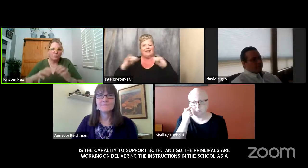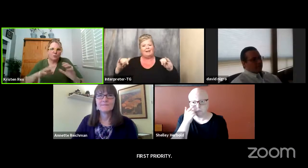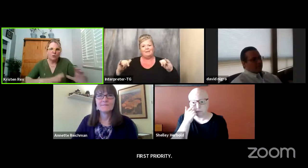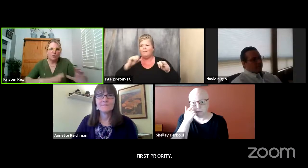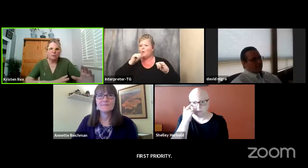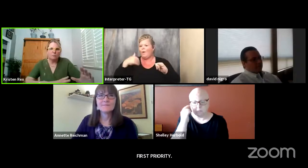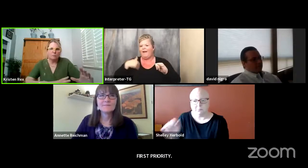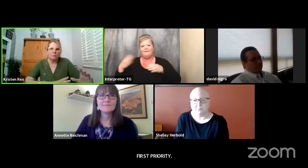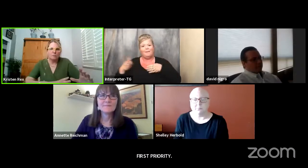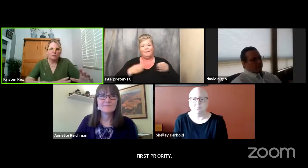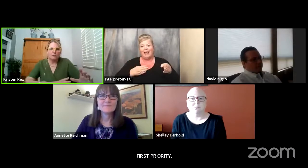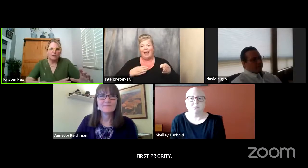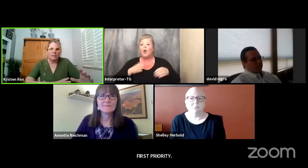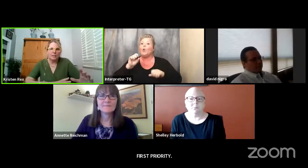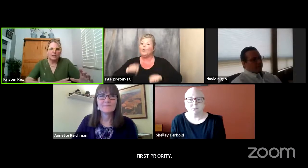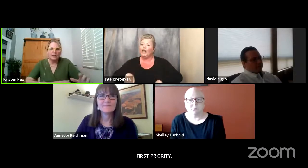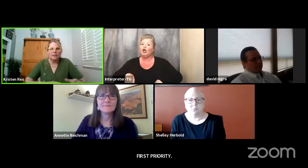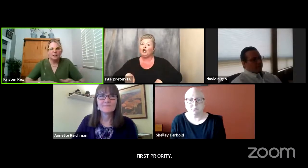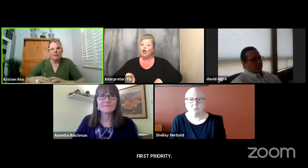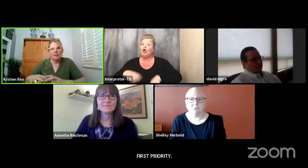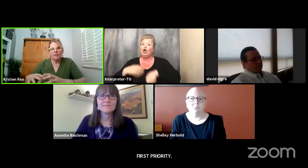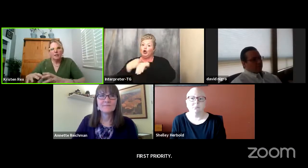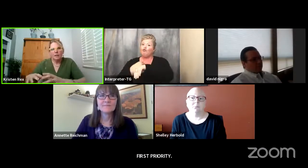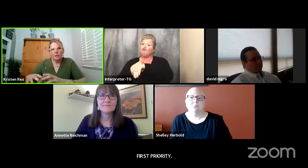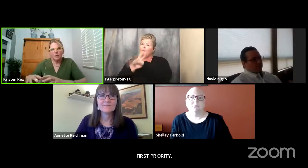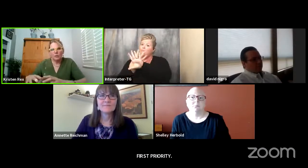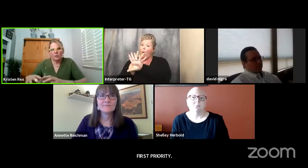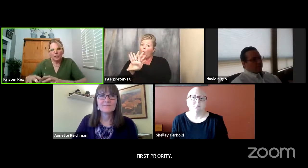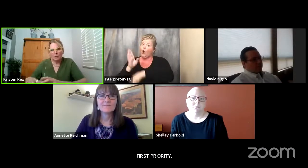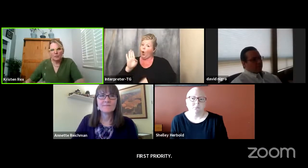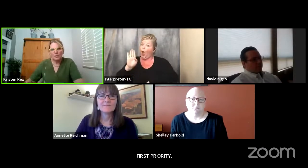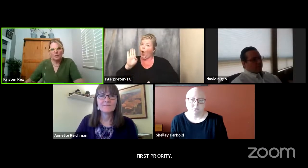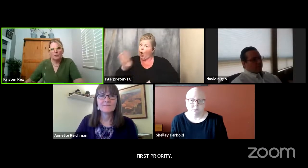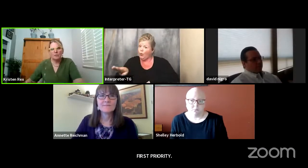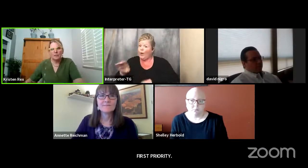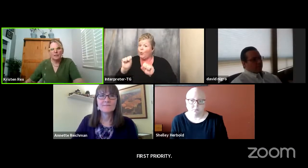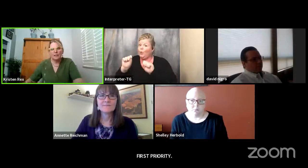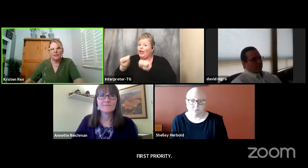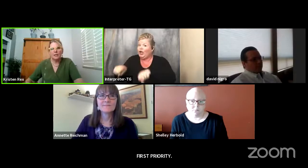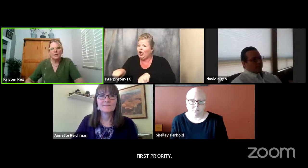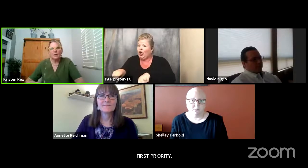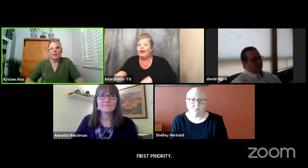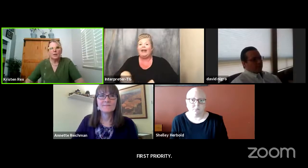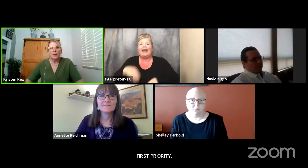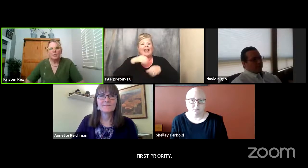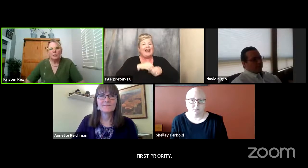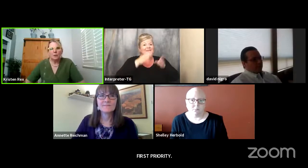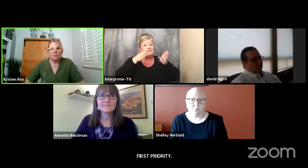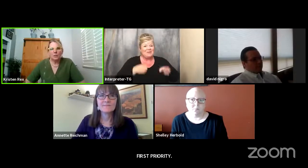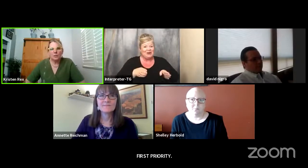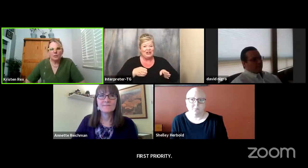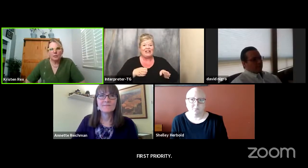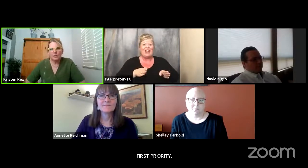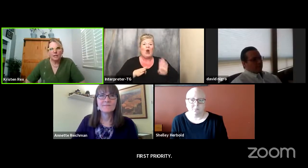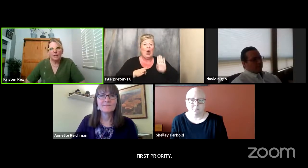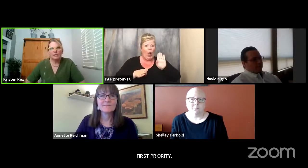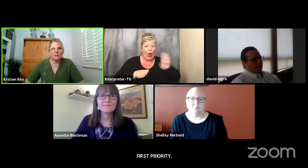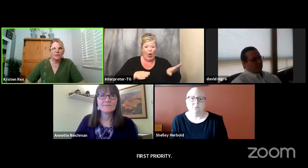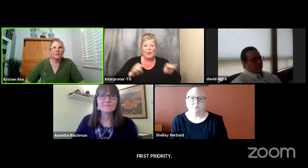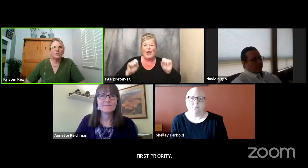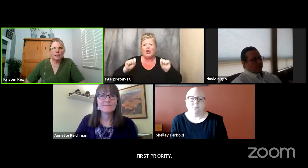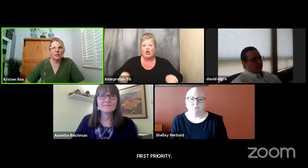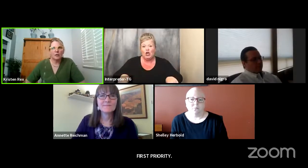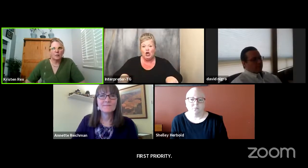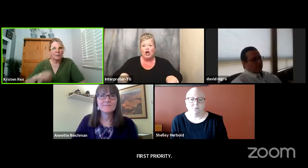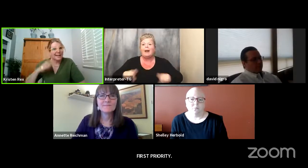We could do remote with fidelity. We can do in person with fidelity, but we're still seeking